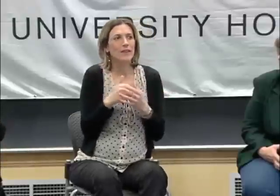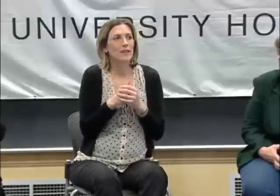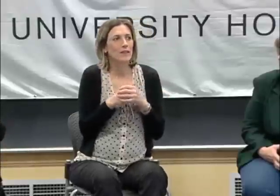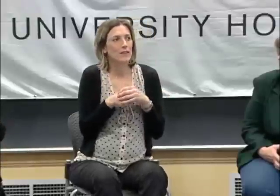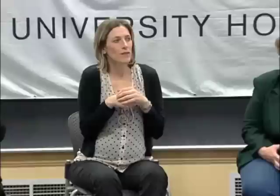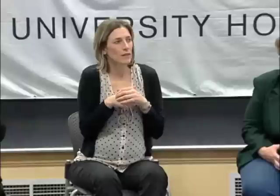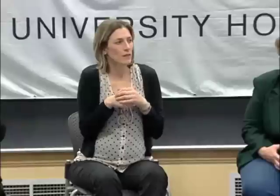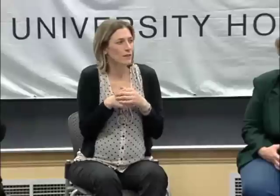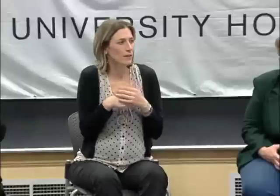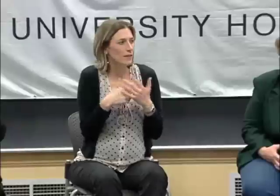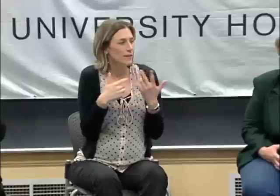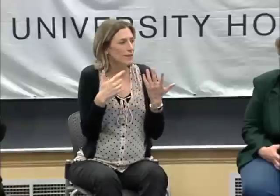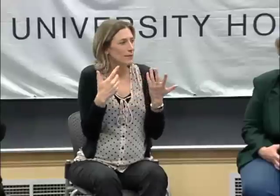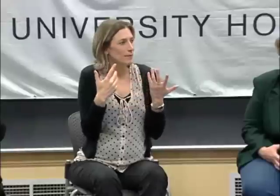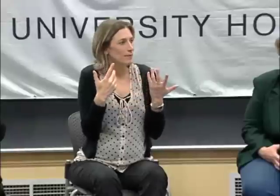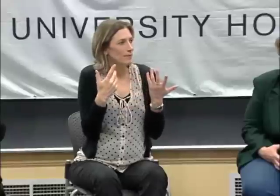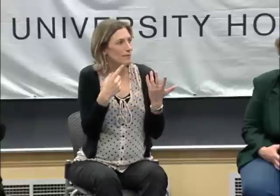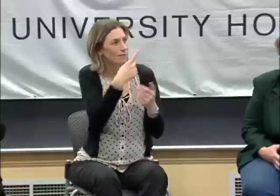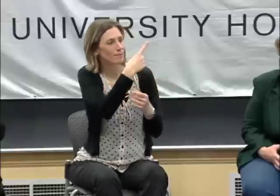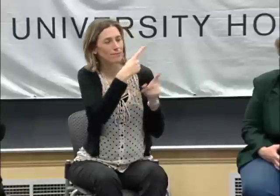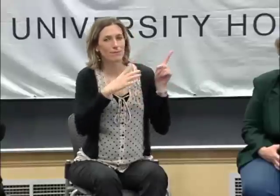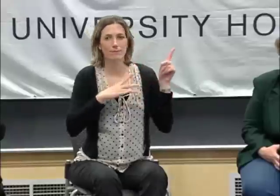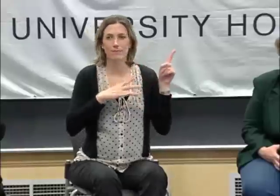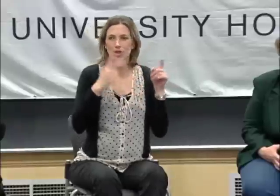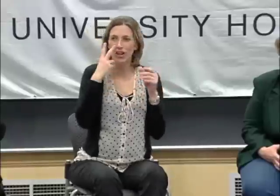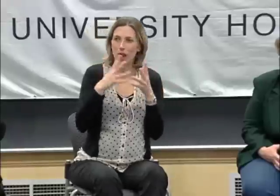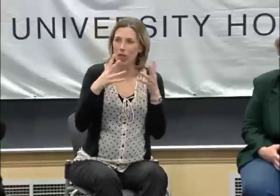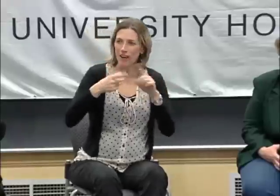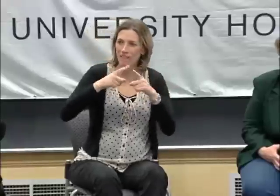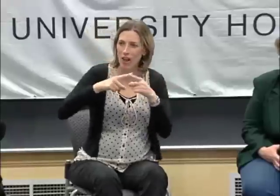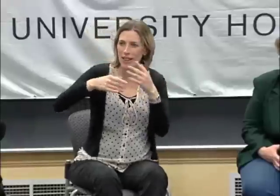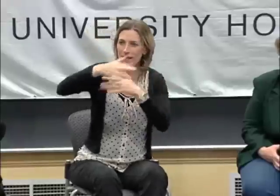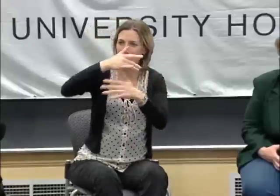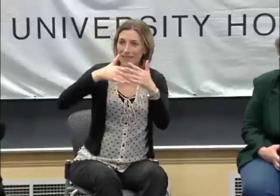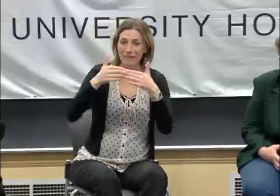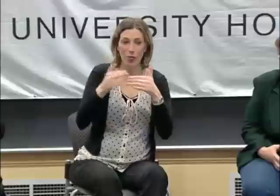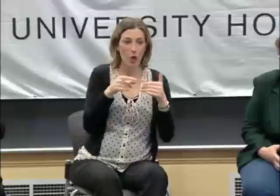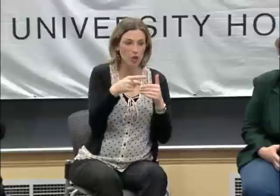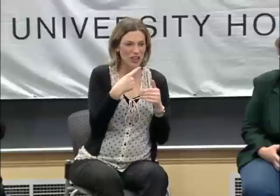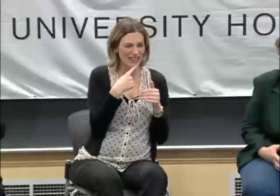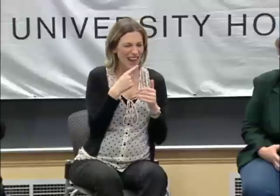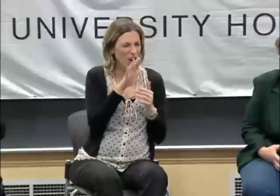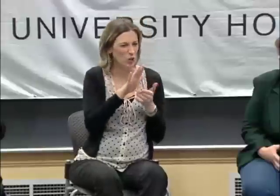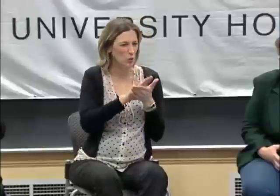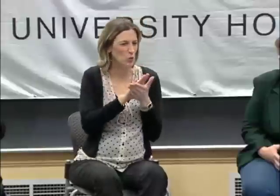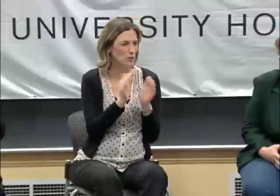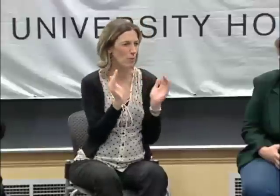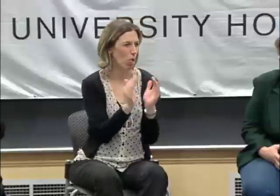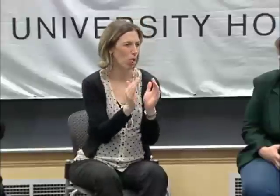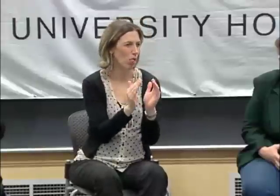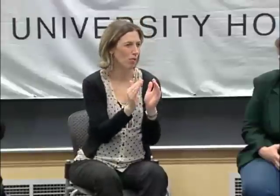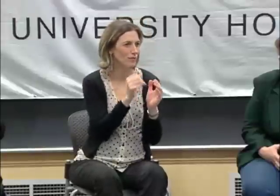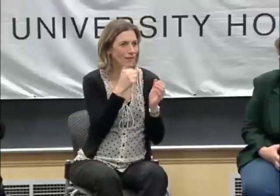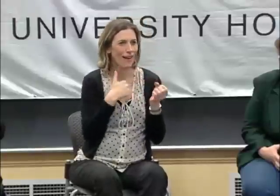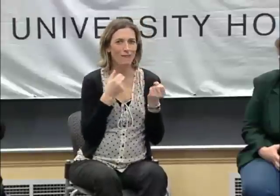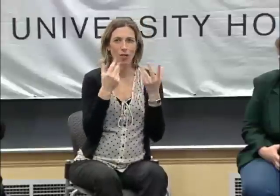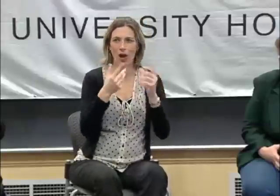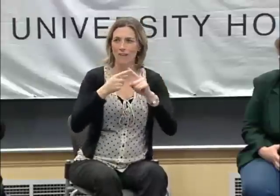people of that stature. And so she had a lot of friends. She socialized a lot. Understand, her school